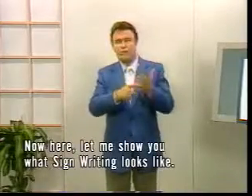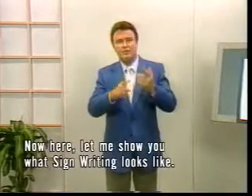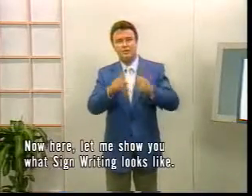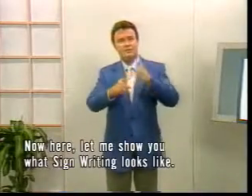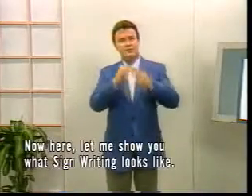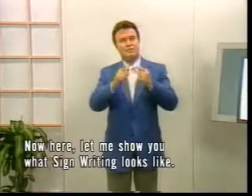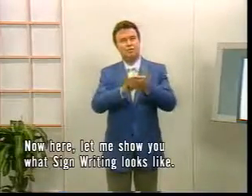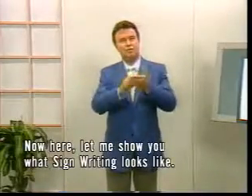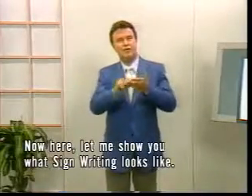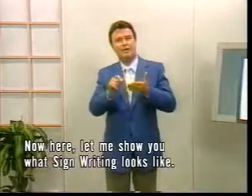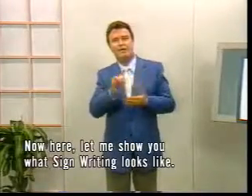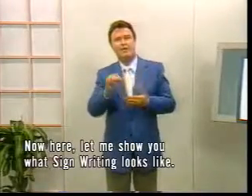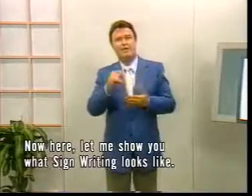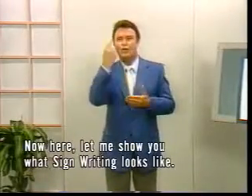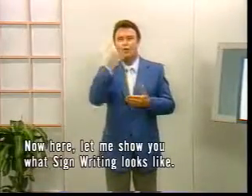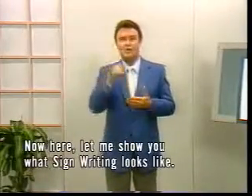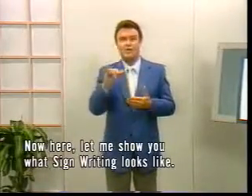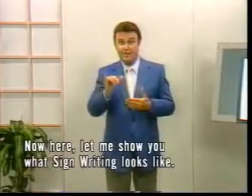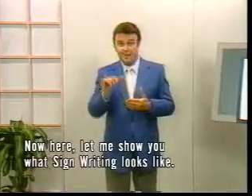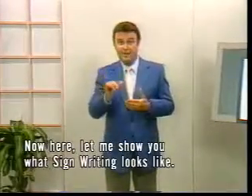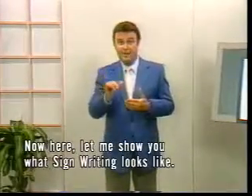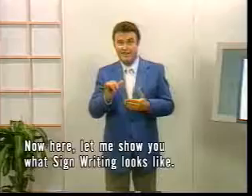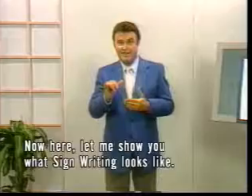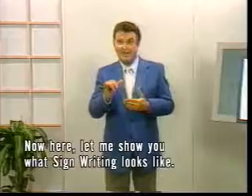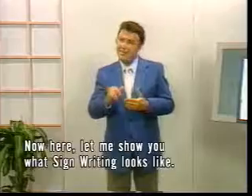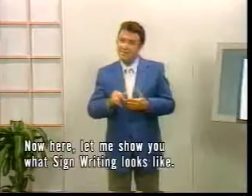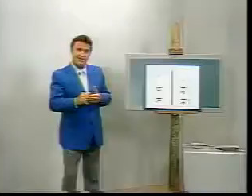Now here, let me show you what sign writing looks like.